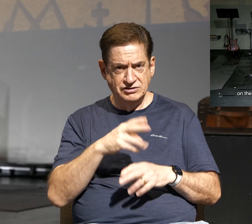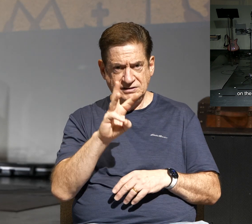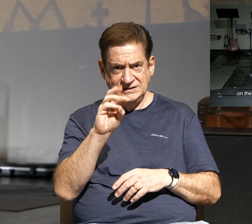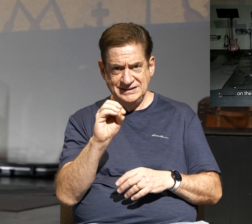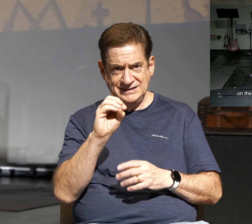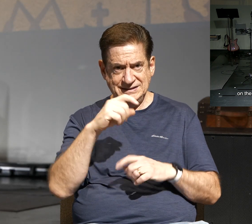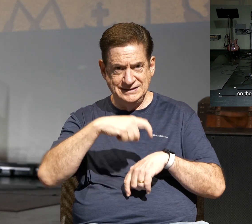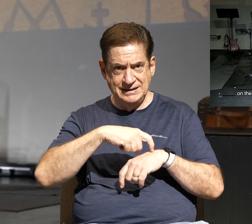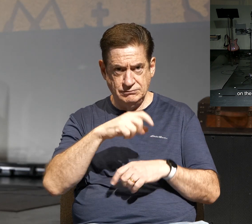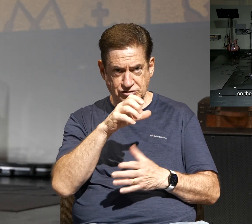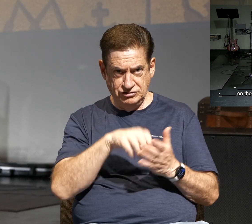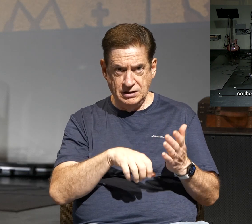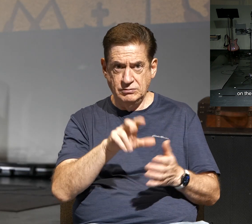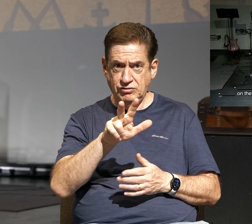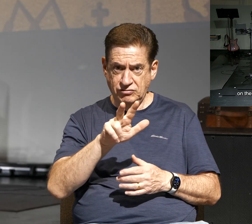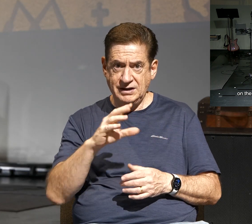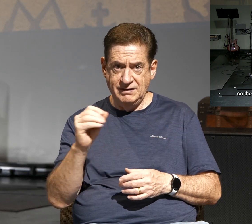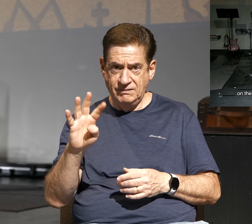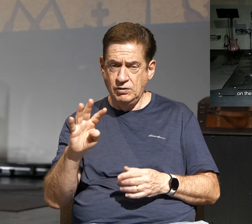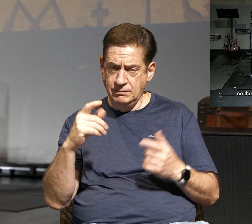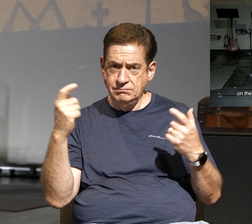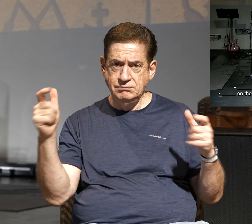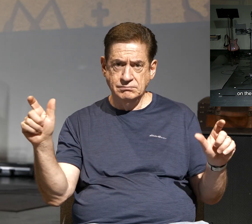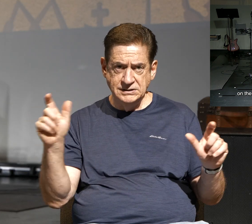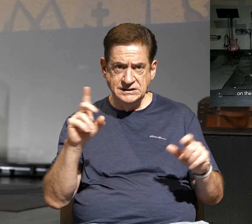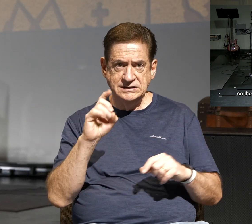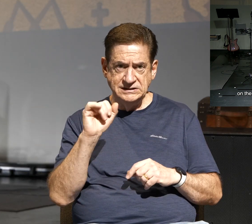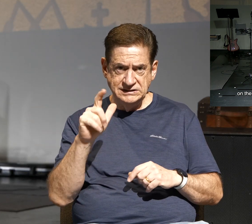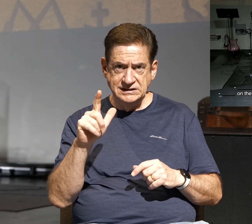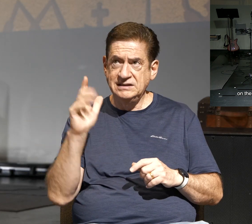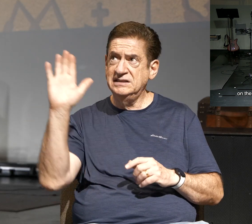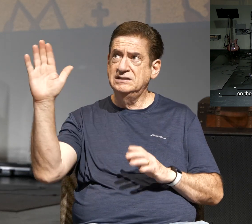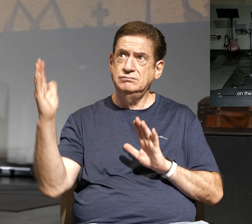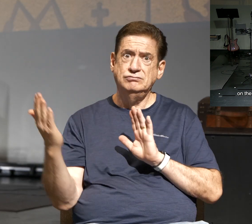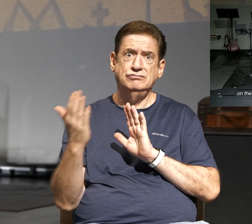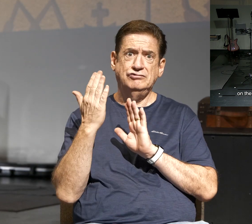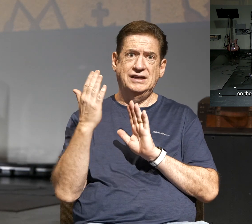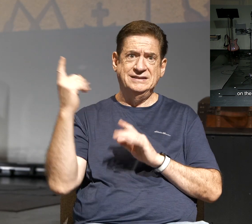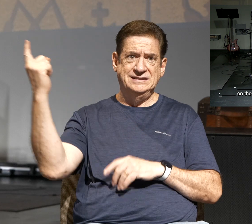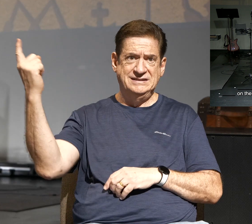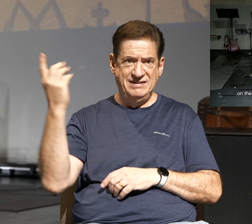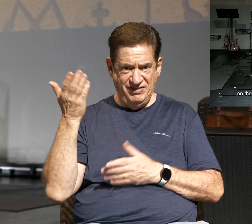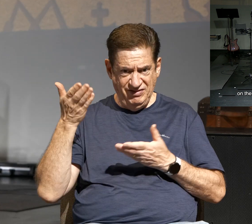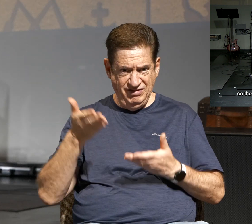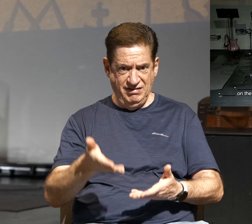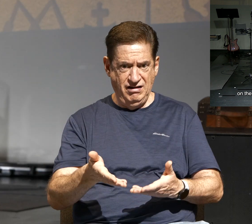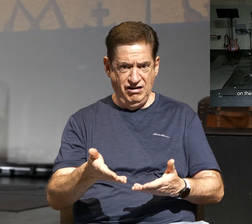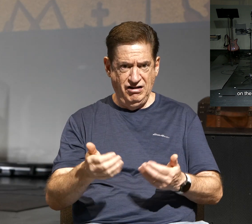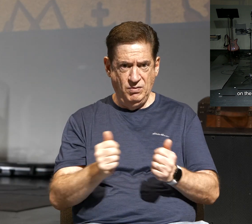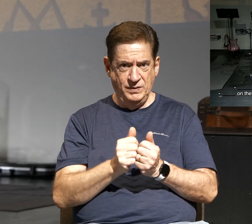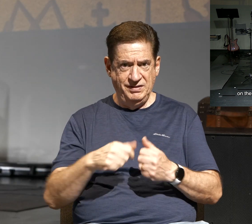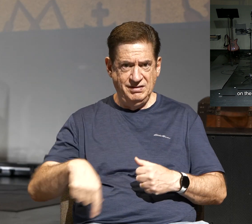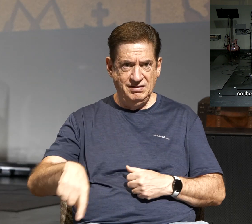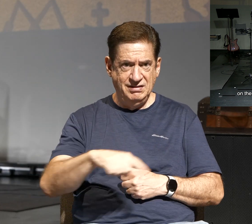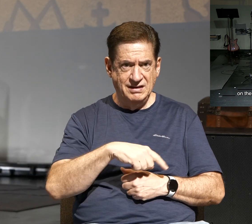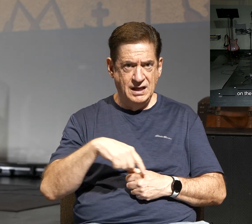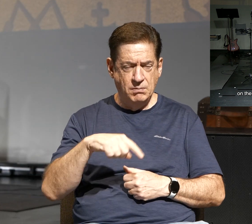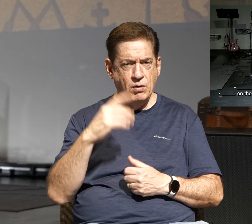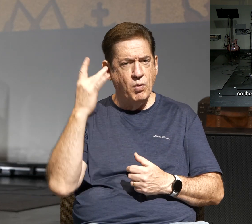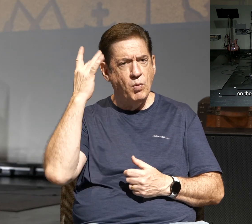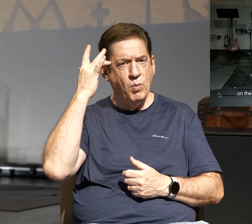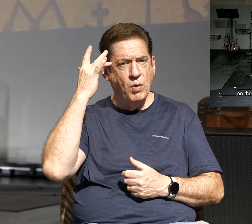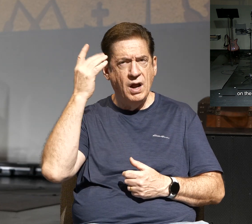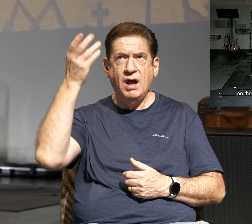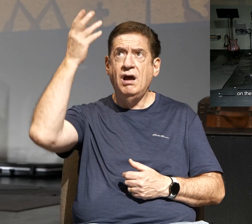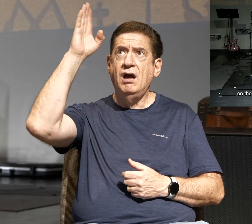in chapters 3 and 4. So it's a big deal. This is the very presence of God with them. So how important is God's